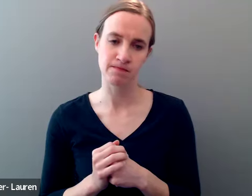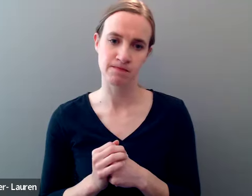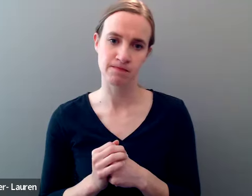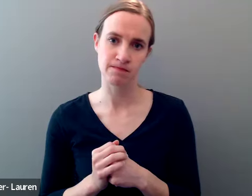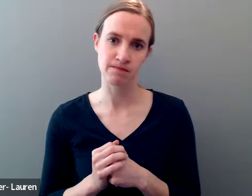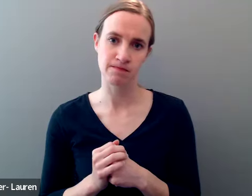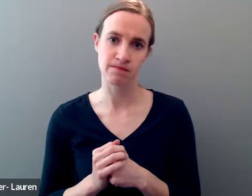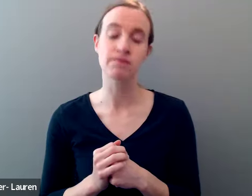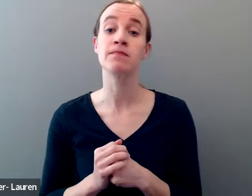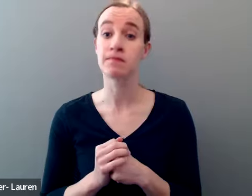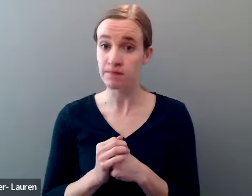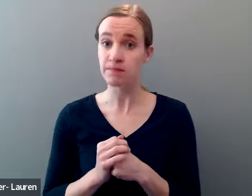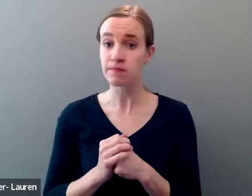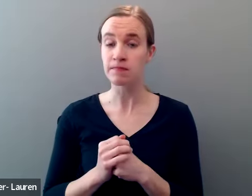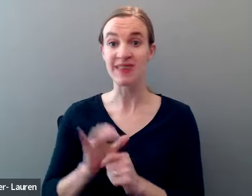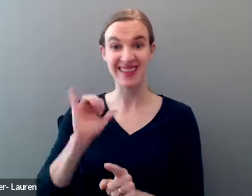And so right there,